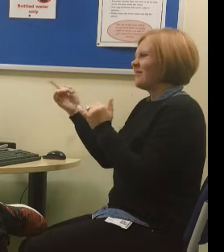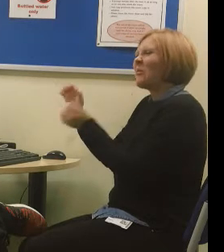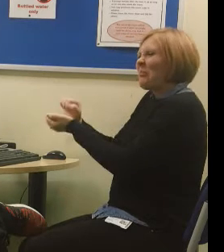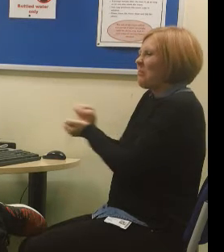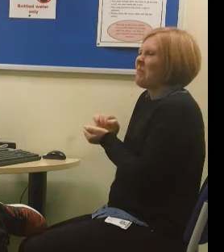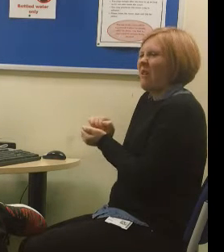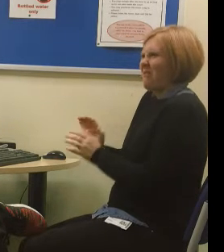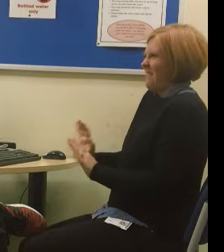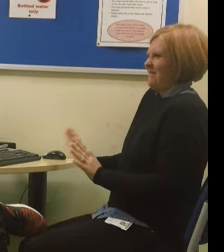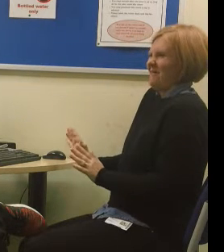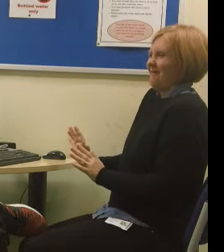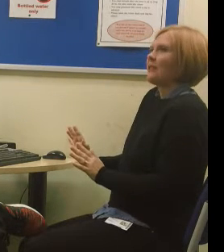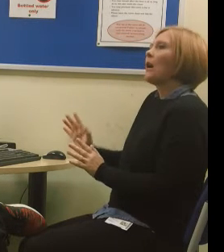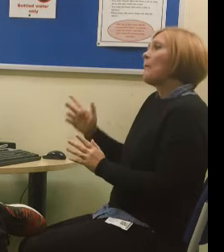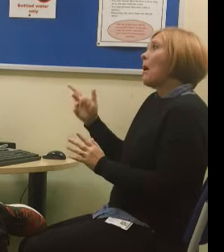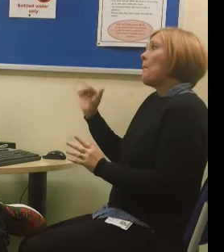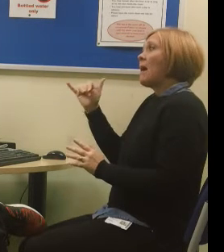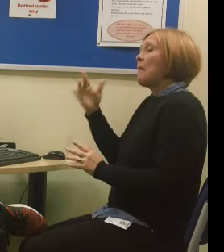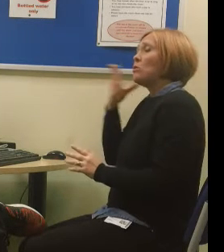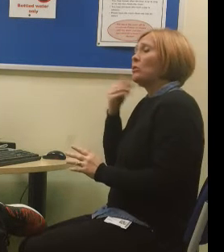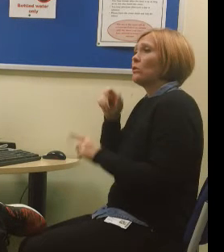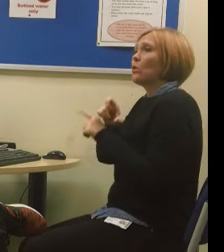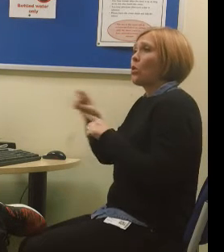with you, but you might find useful for your studies.